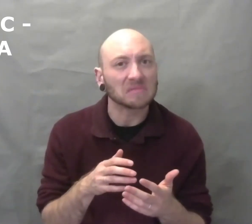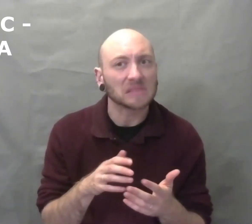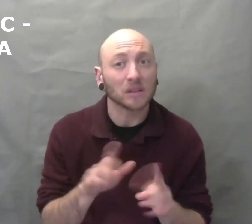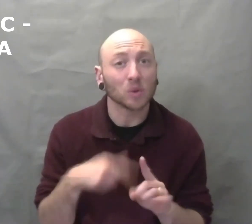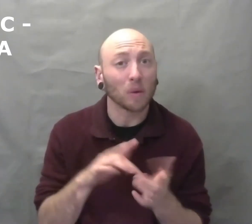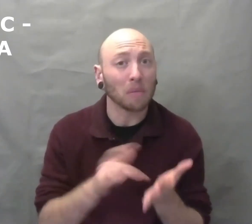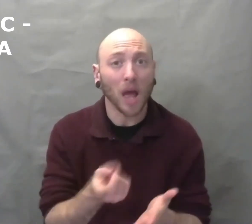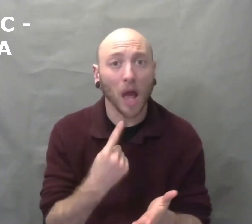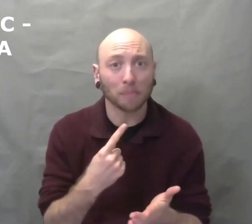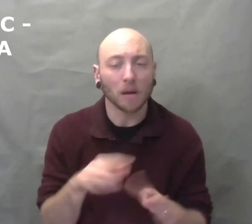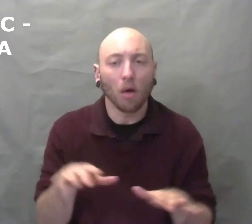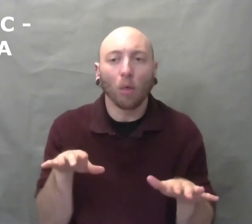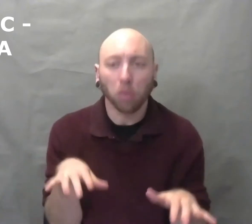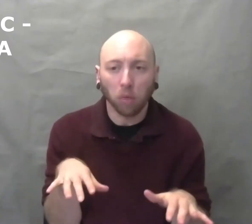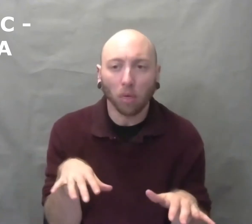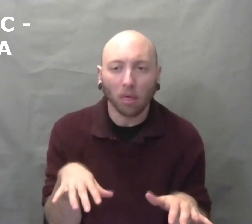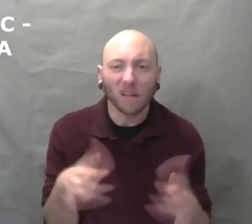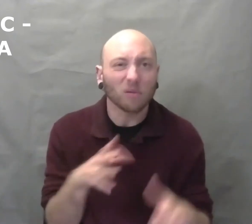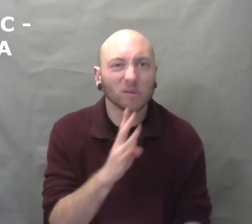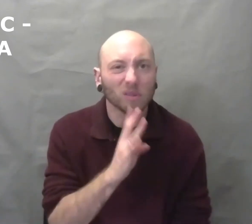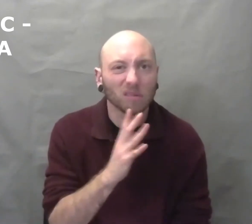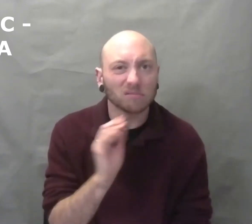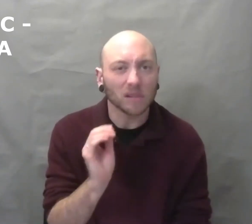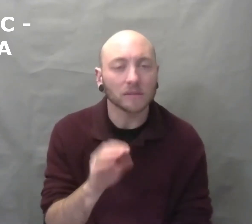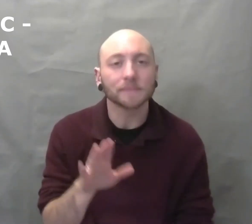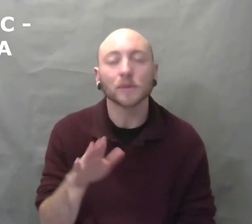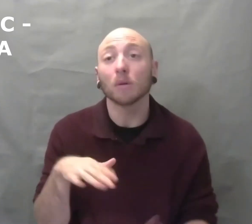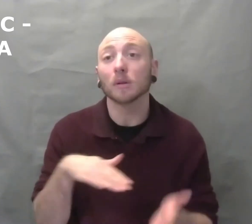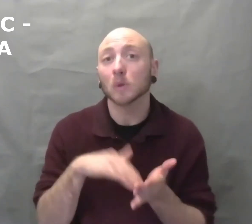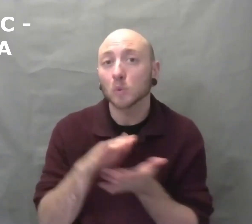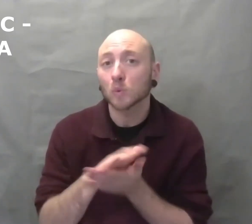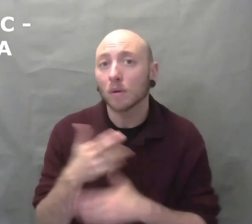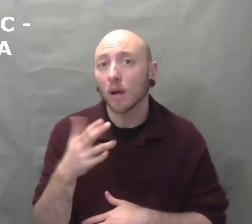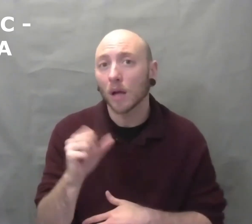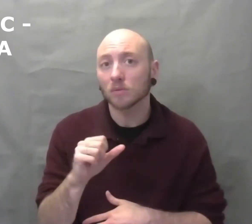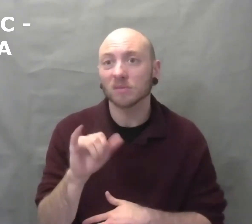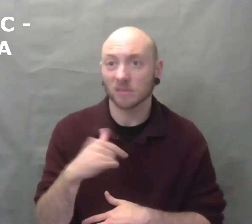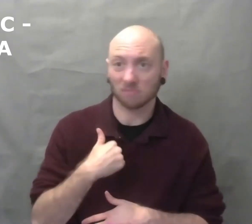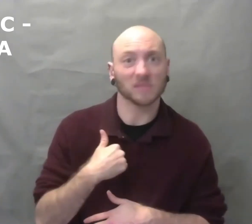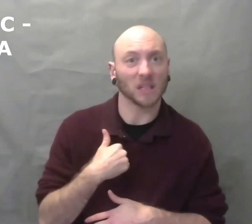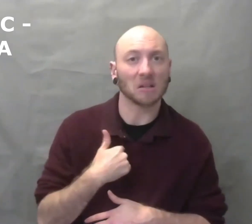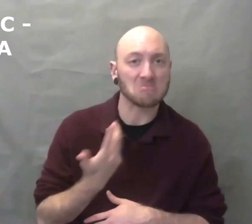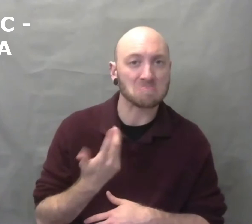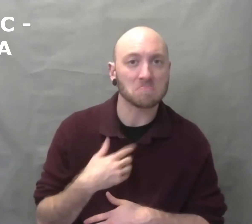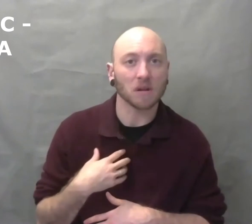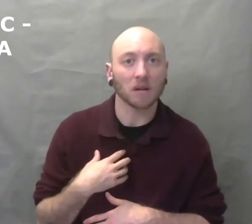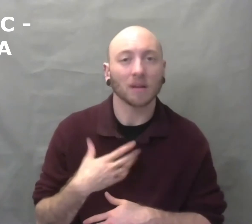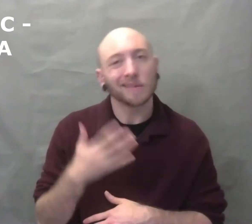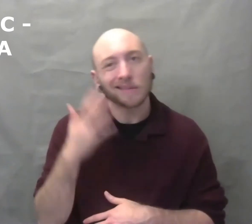not. Uh, through junior high, high school, that's what I was like. You know, I try to fit in with a bunch of different crowds. I grew up